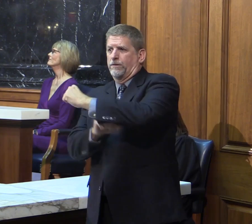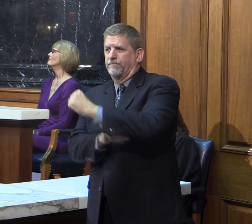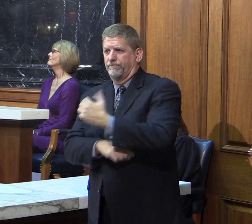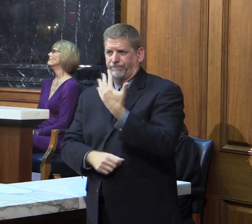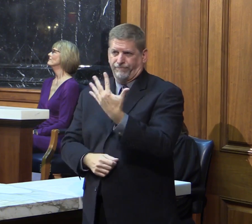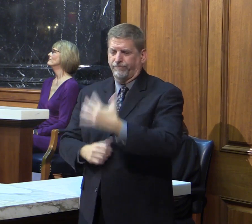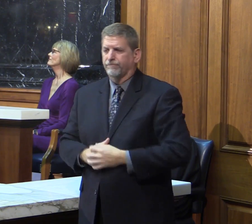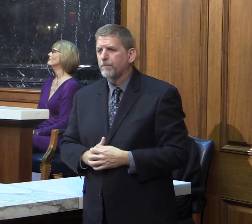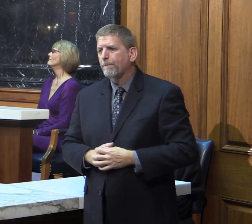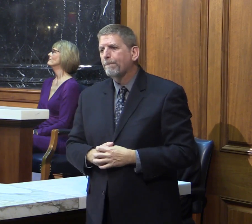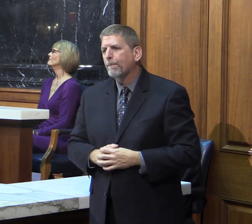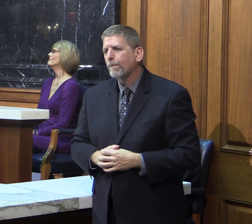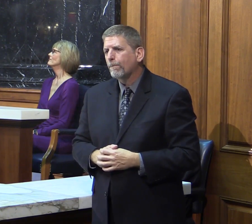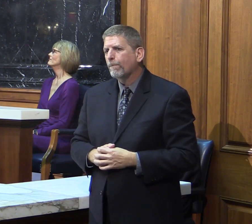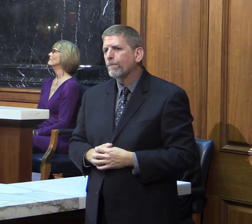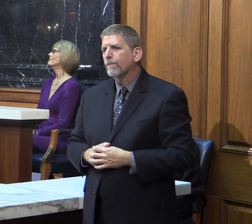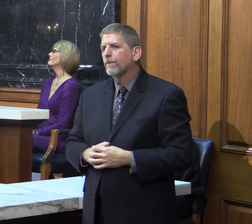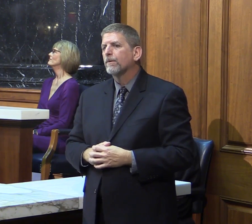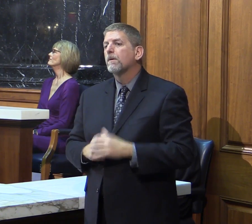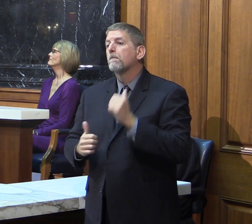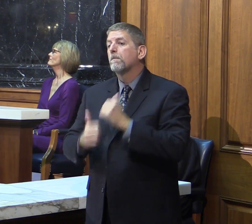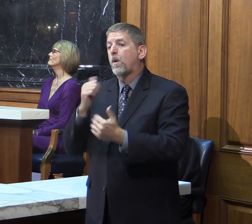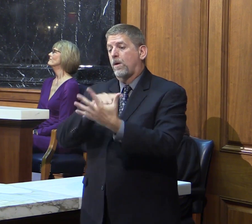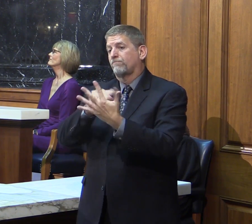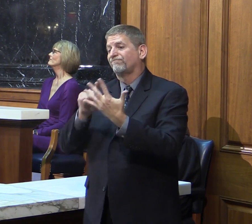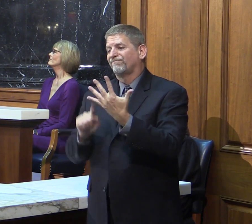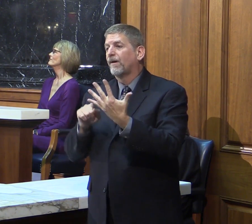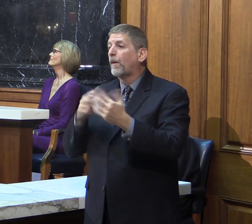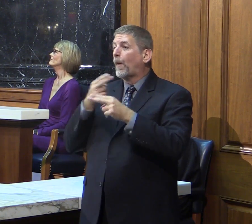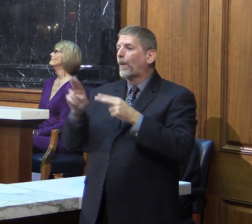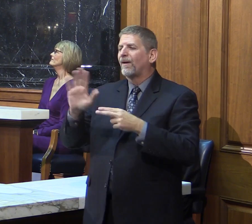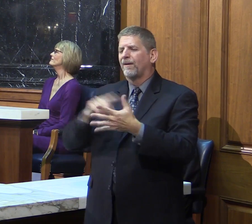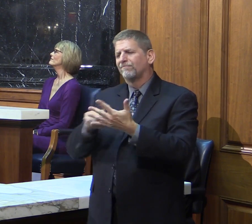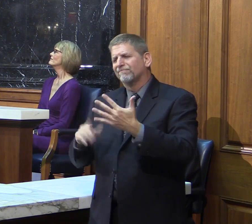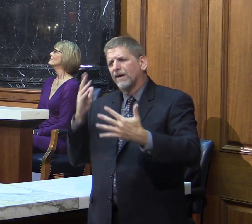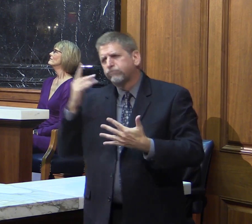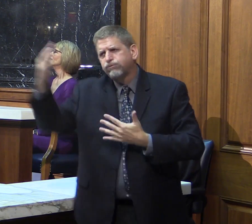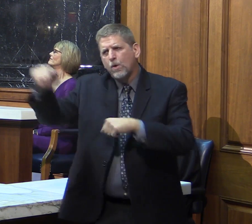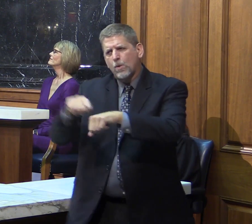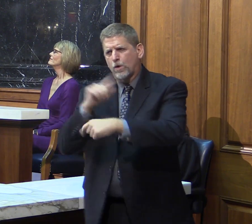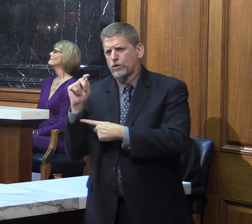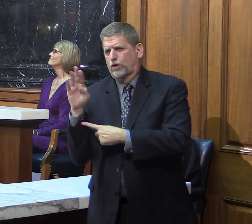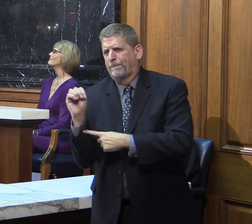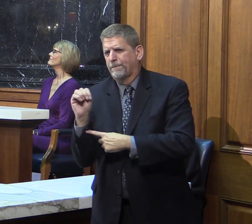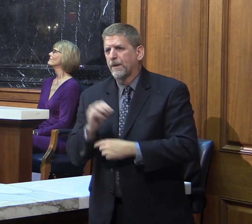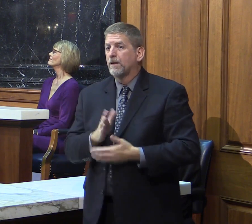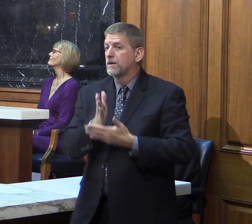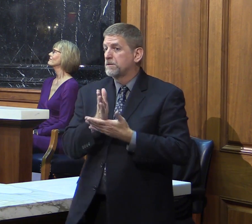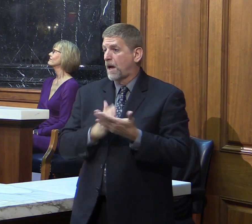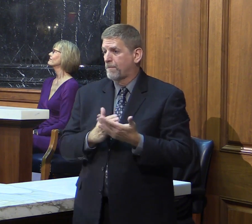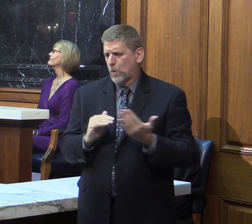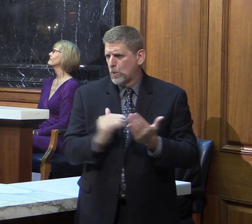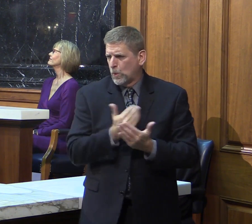that. Most will require long-term commitment and focus. Some will require new resources and